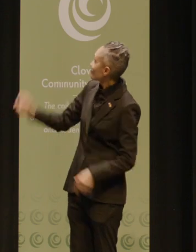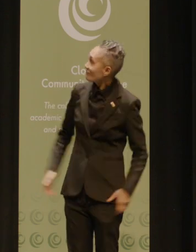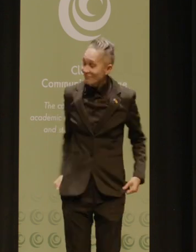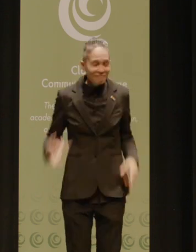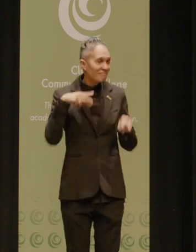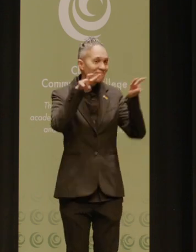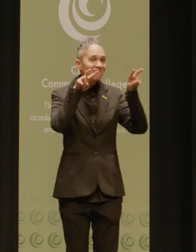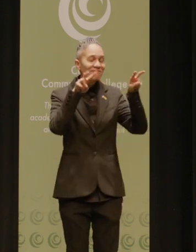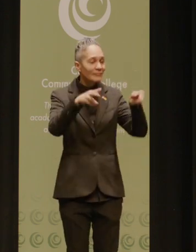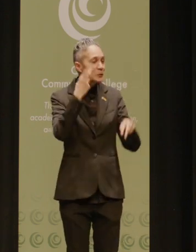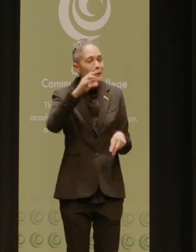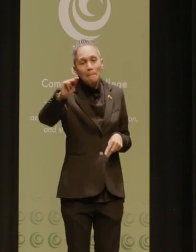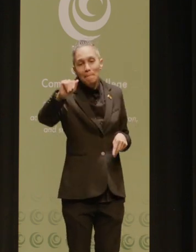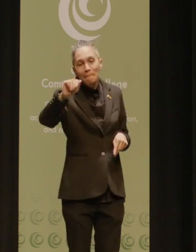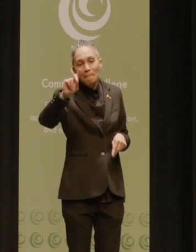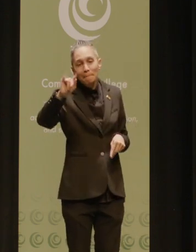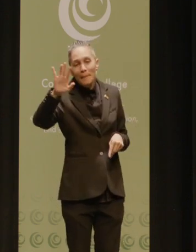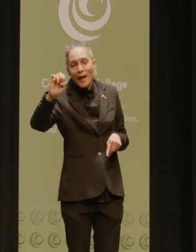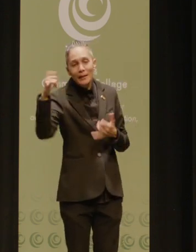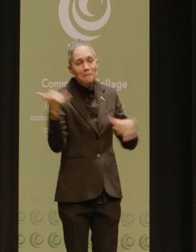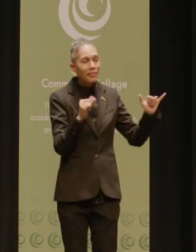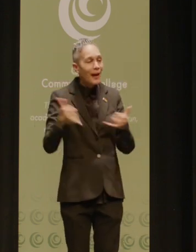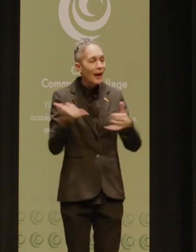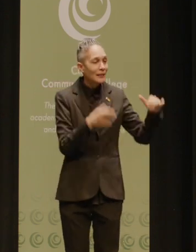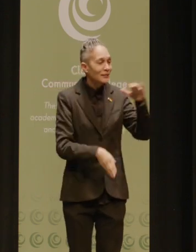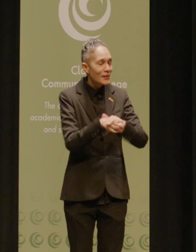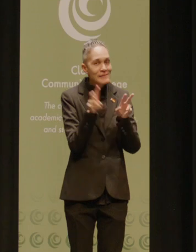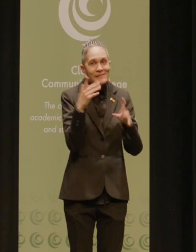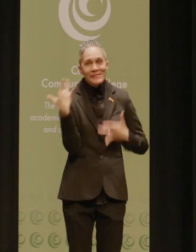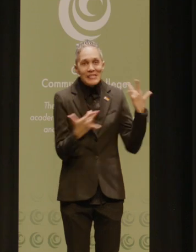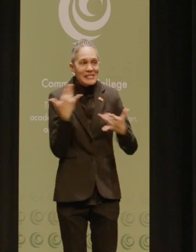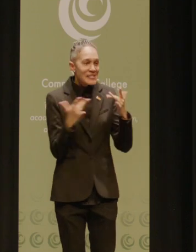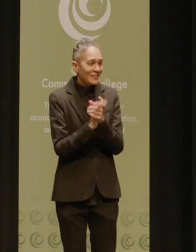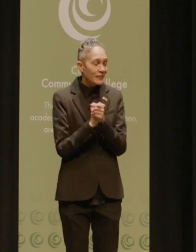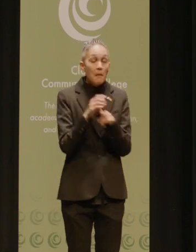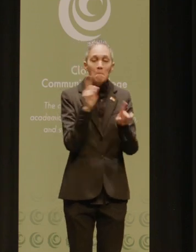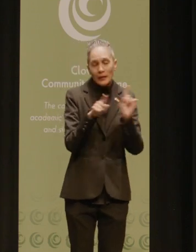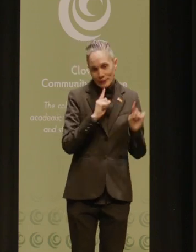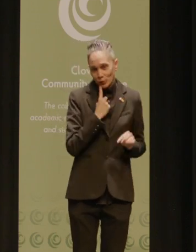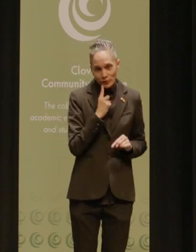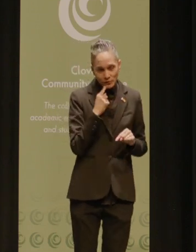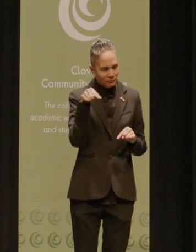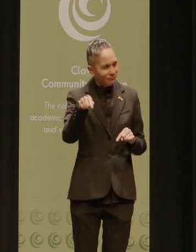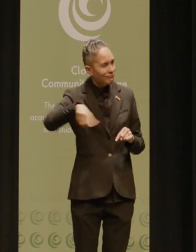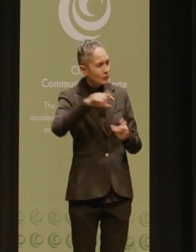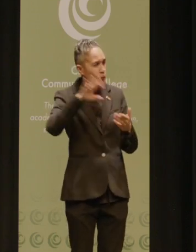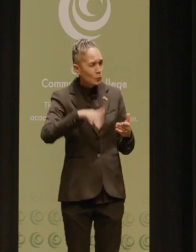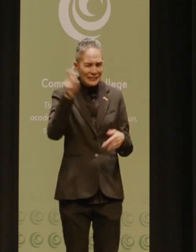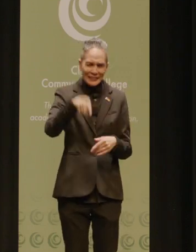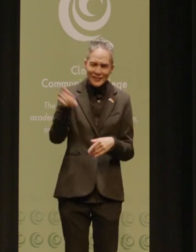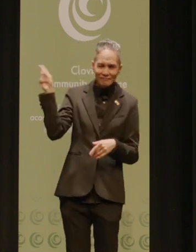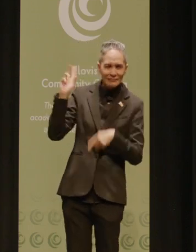I can't wait to see Maddie playing soccer on the field. I think that's going to be great. But seriously, our students really need